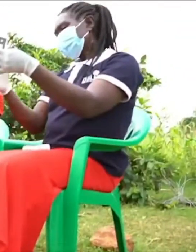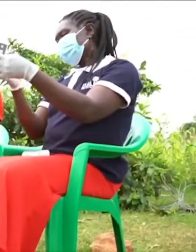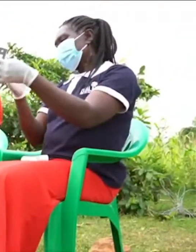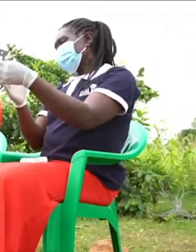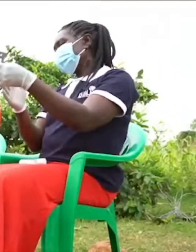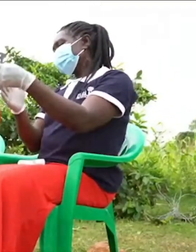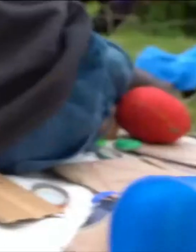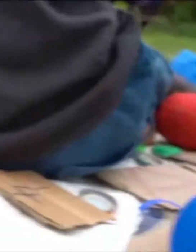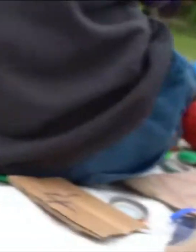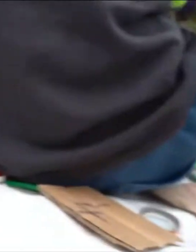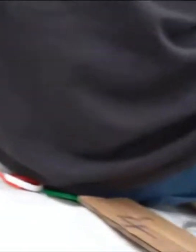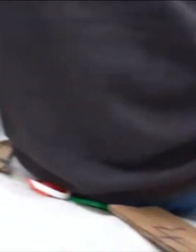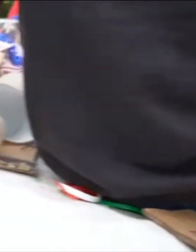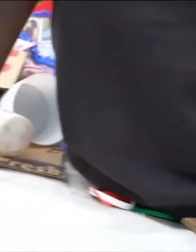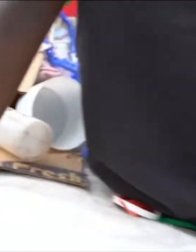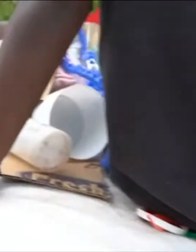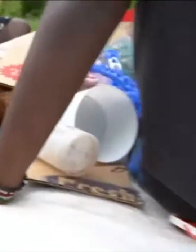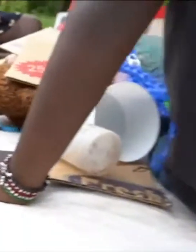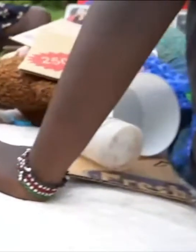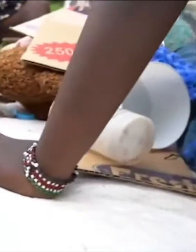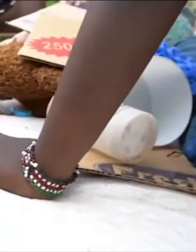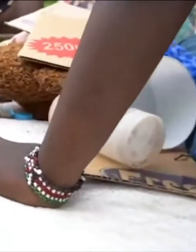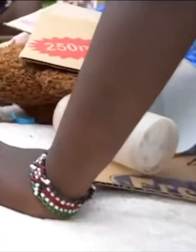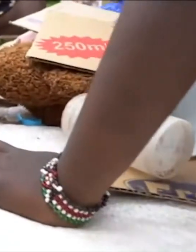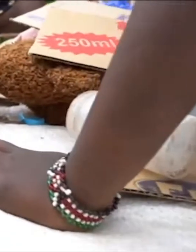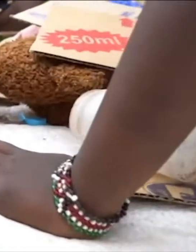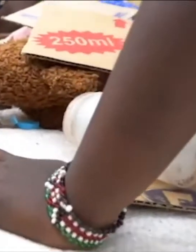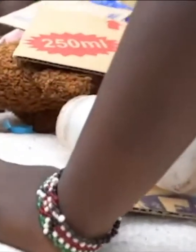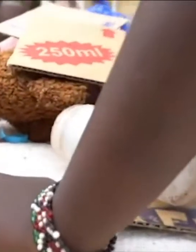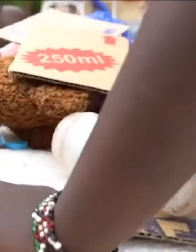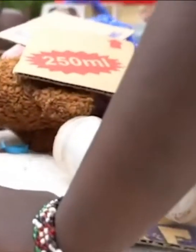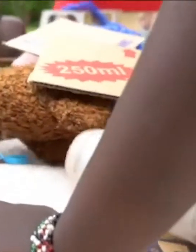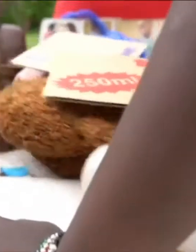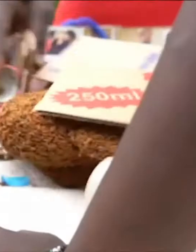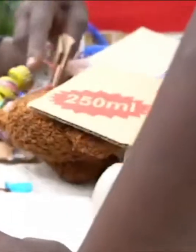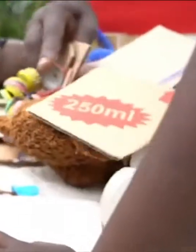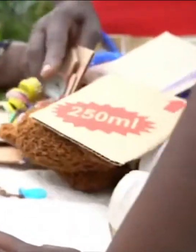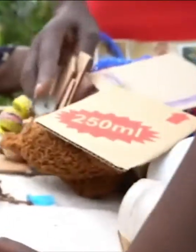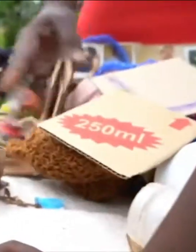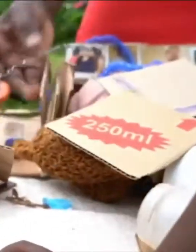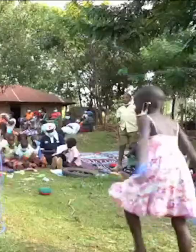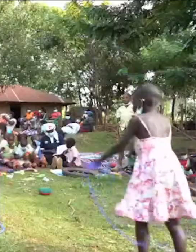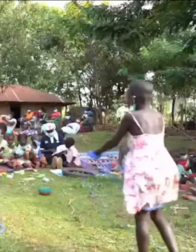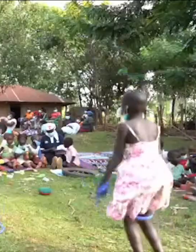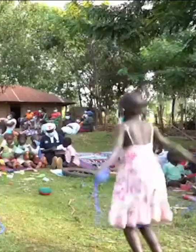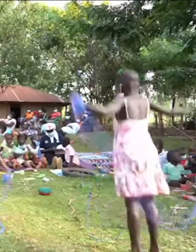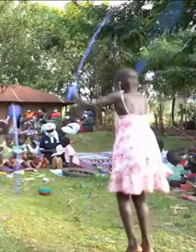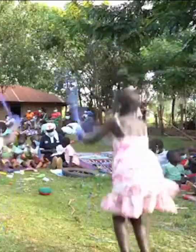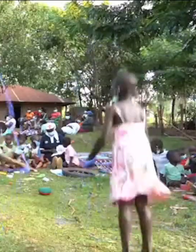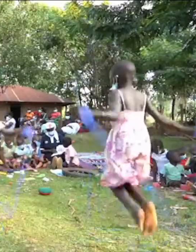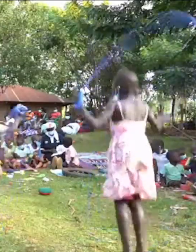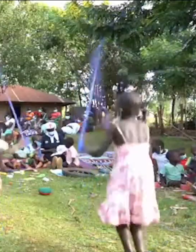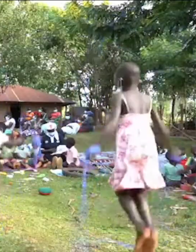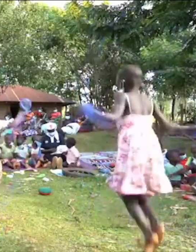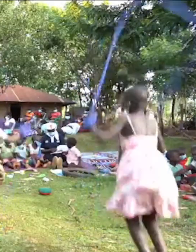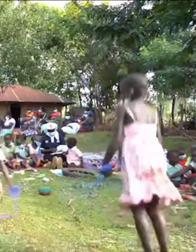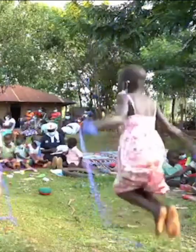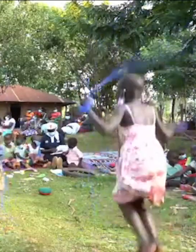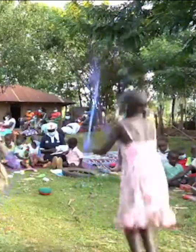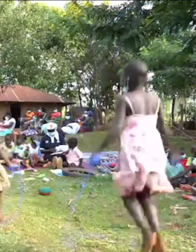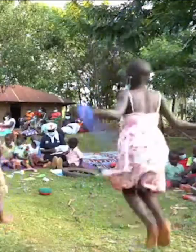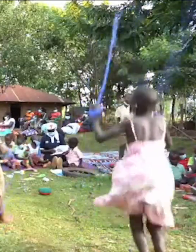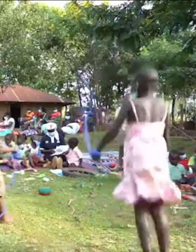responsive parenting. Children also get to play using toys created from locally available materials. These initiatives go a long way